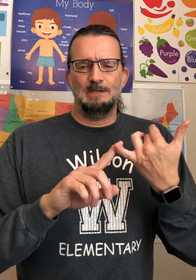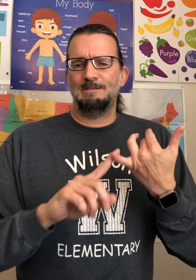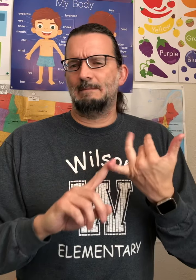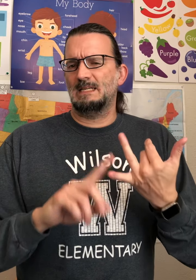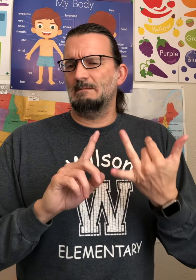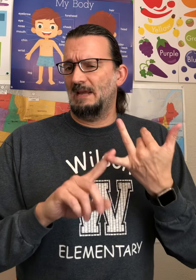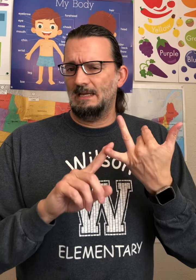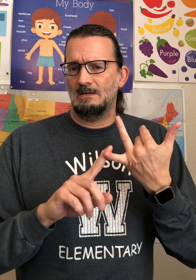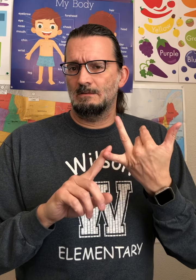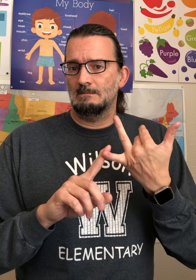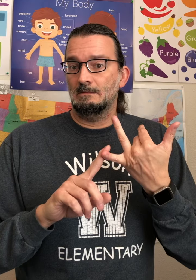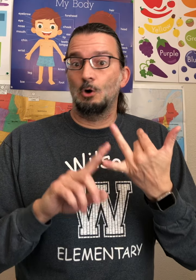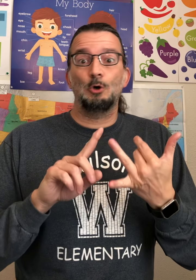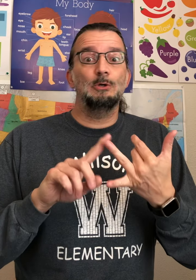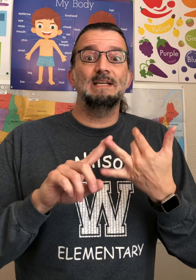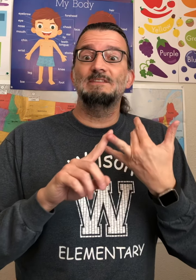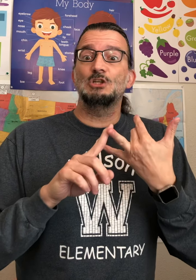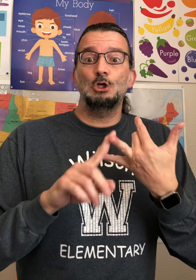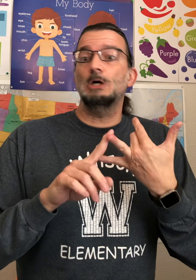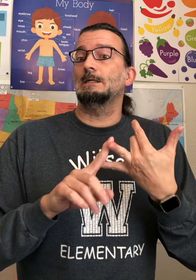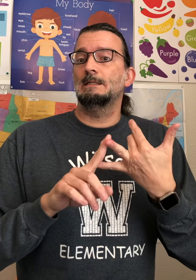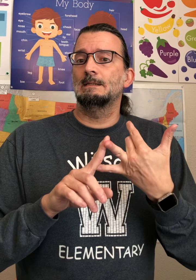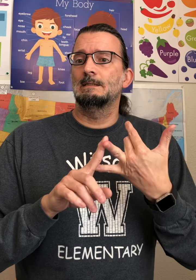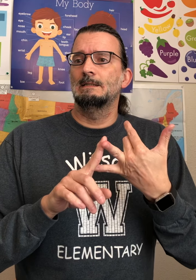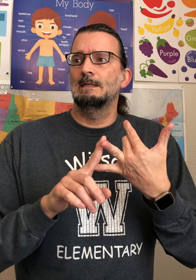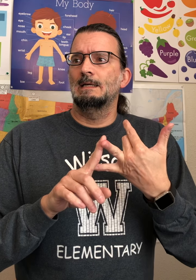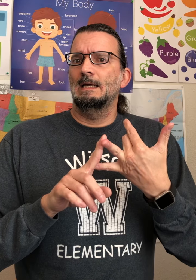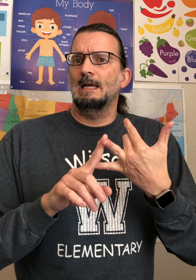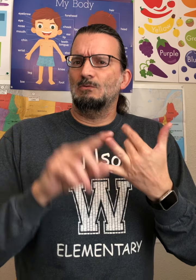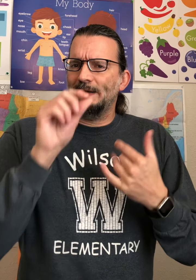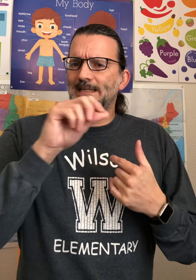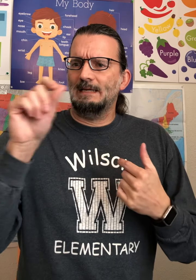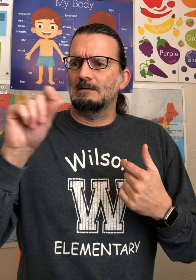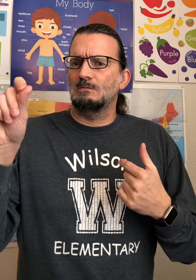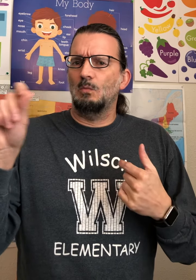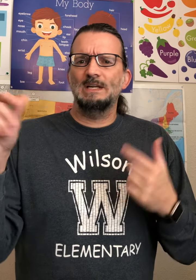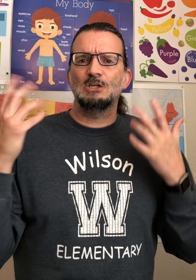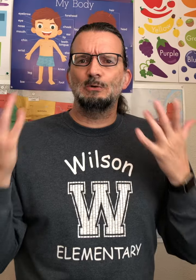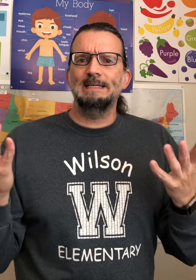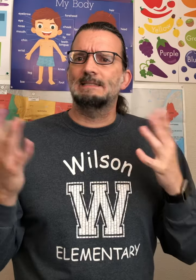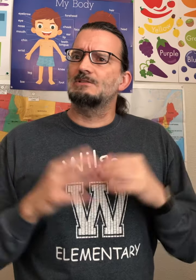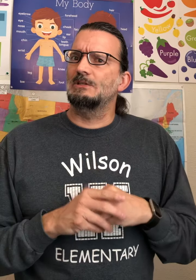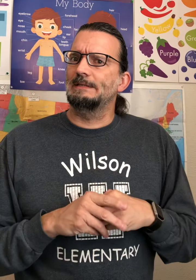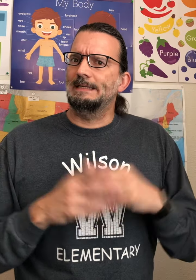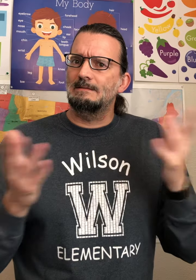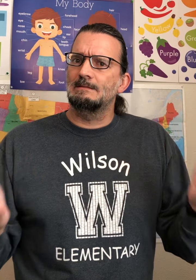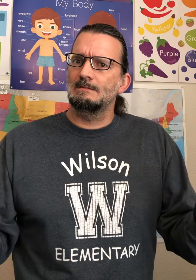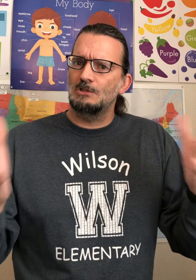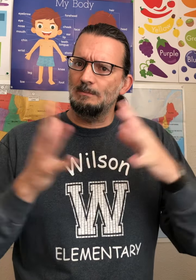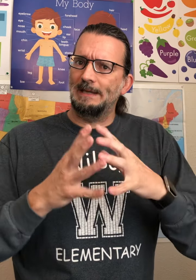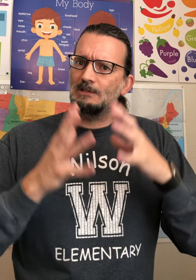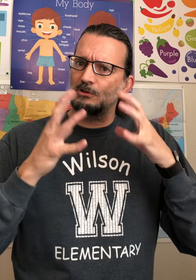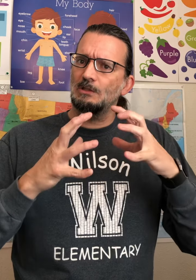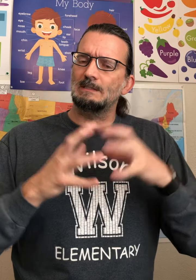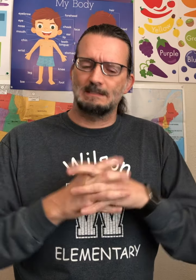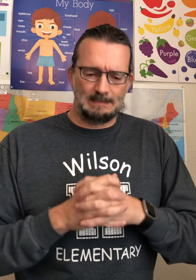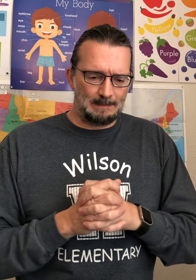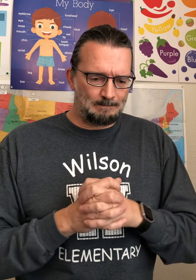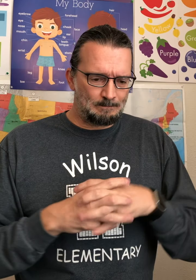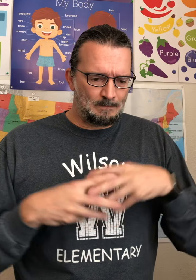family can make, or you can even cook, and write down what ingredients do you need to make or cook this thing.